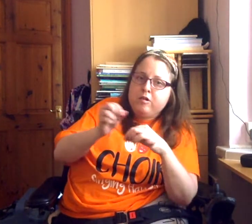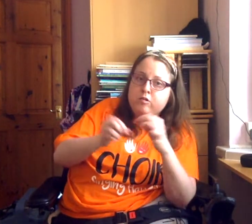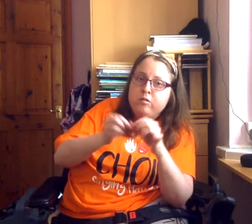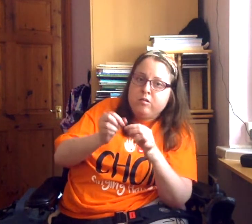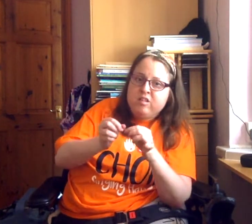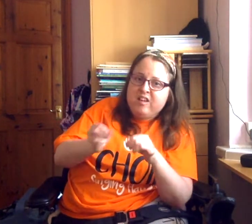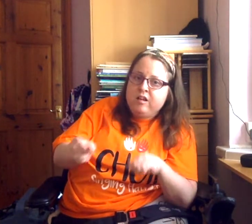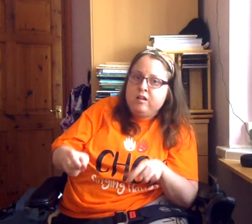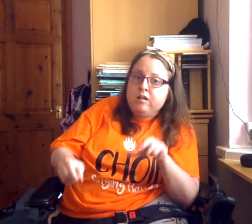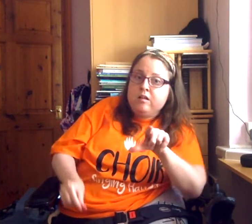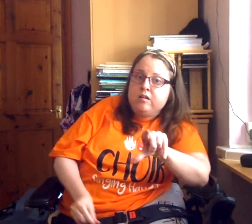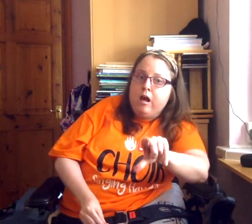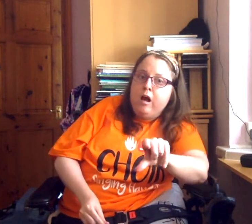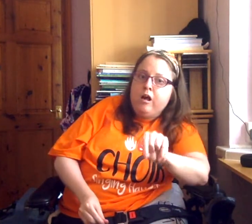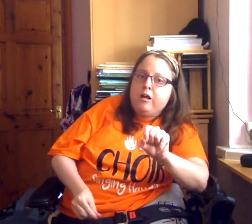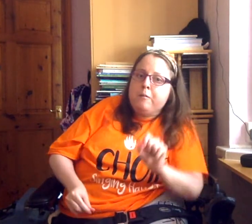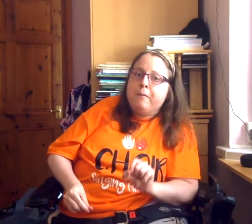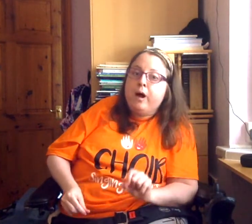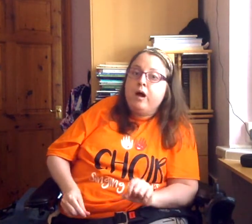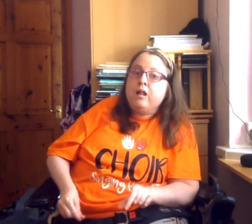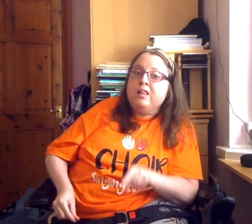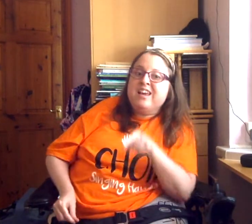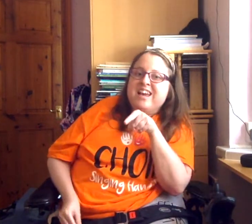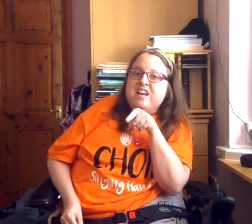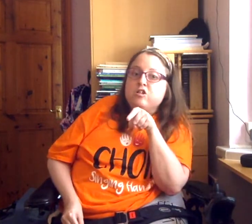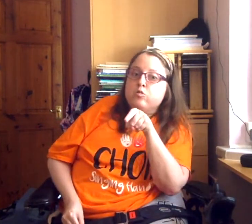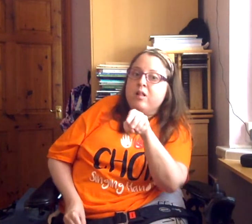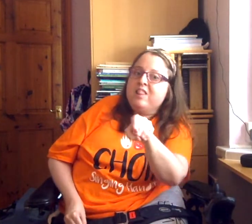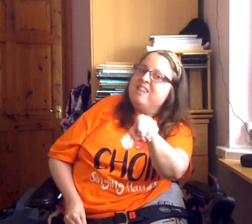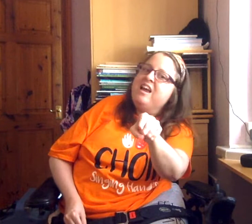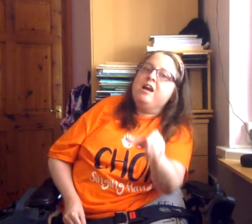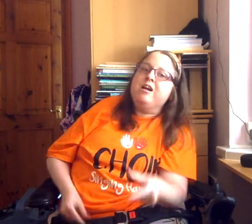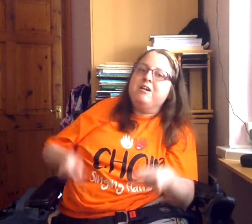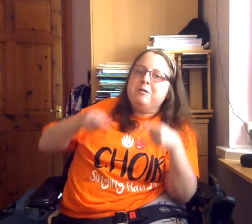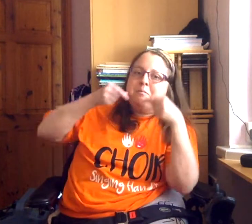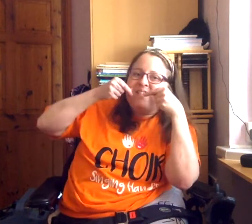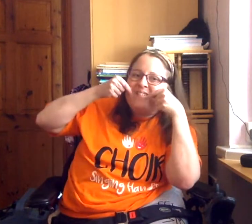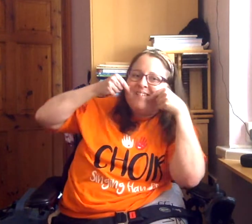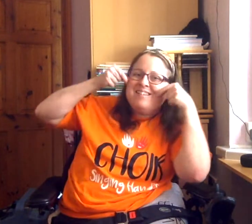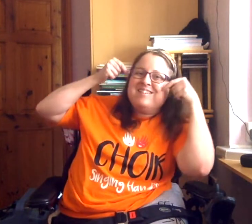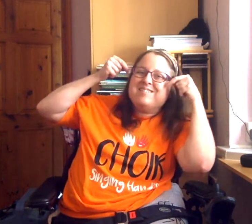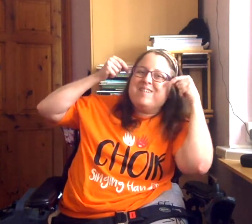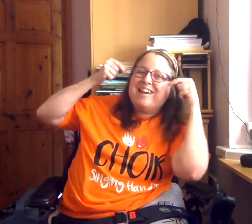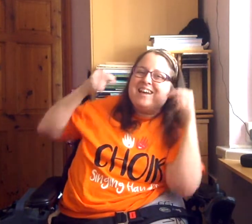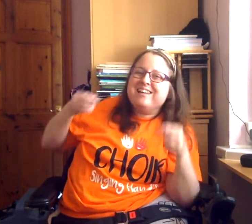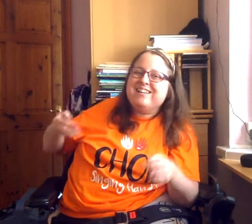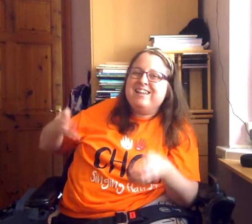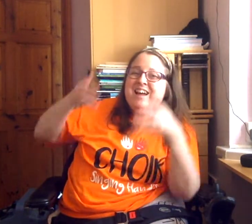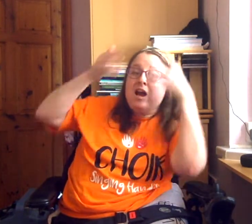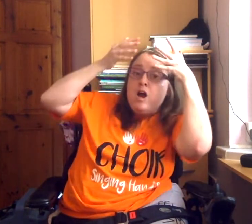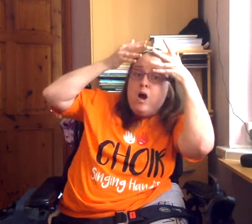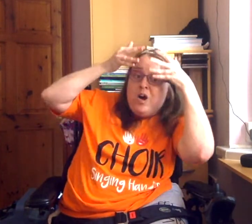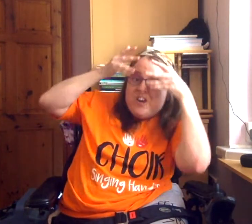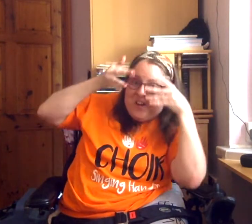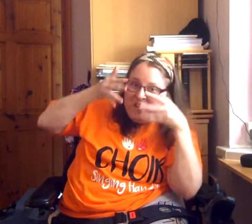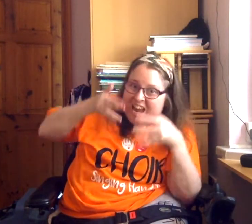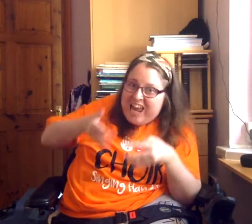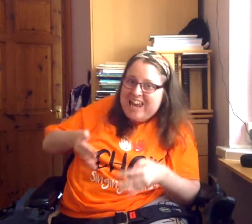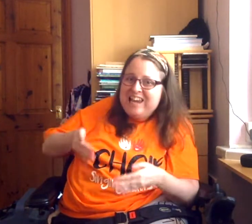Special things I compile, each one there to make you smile on a